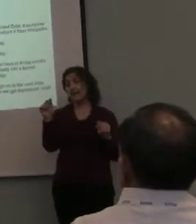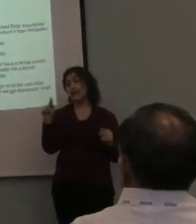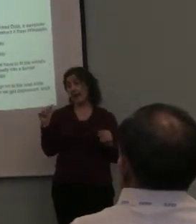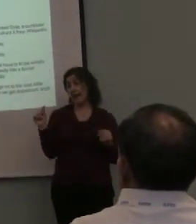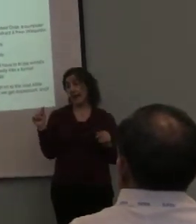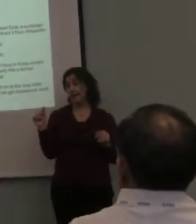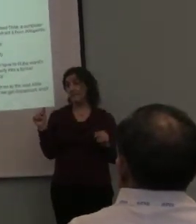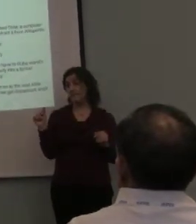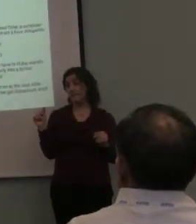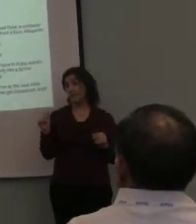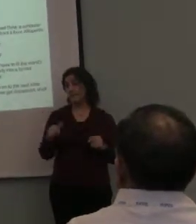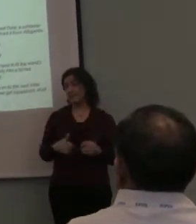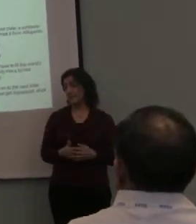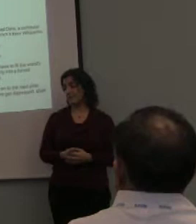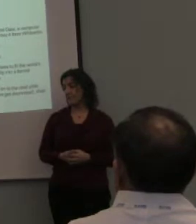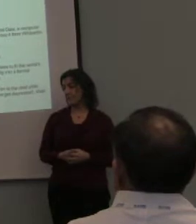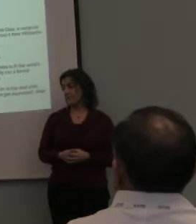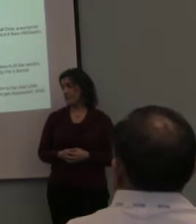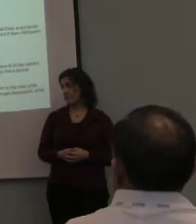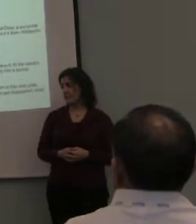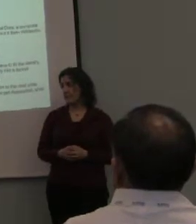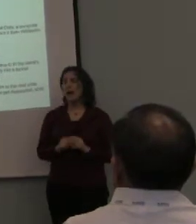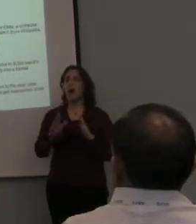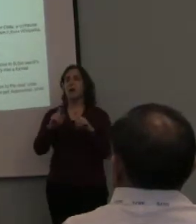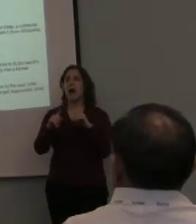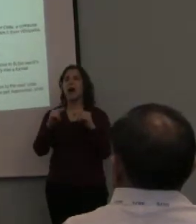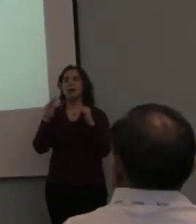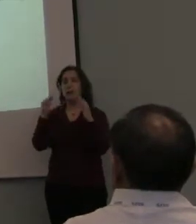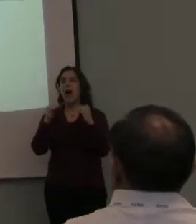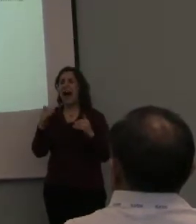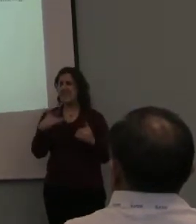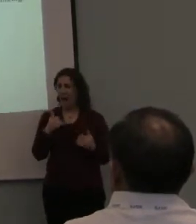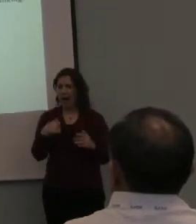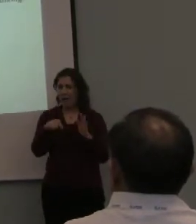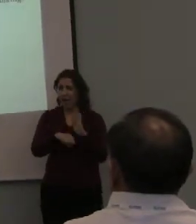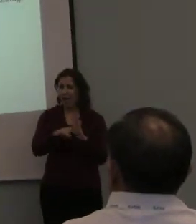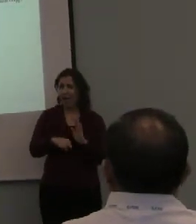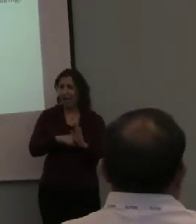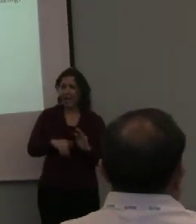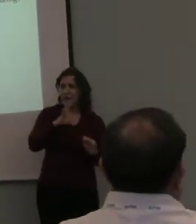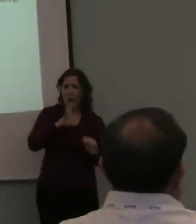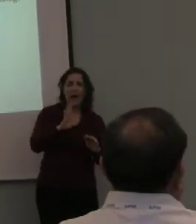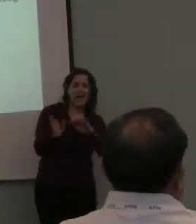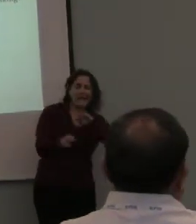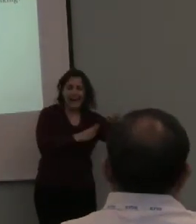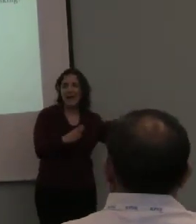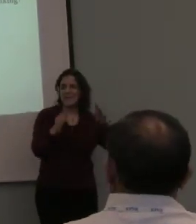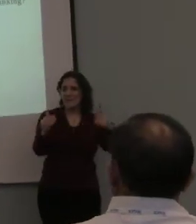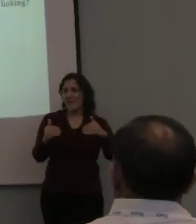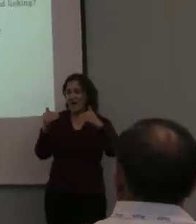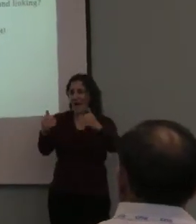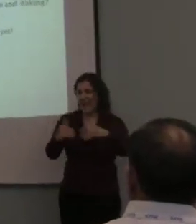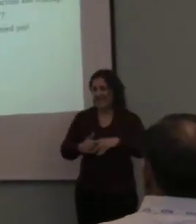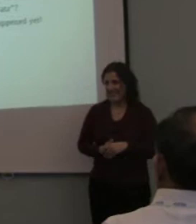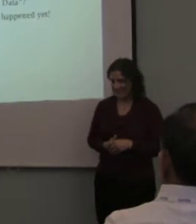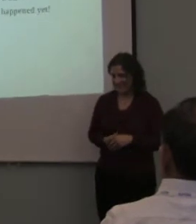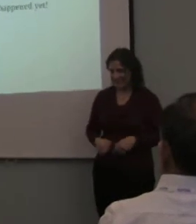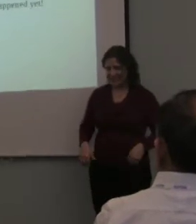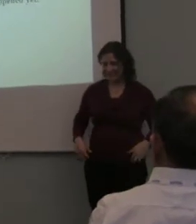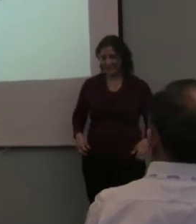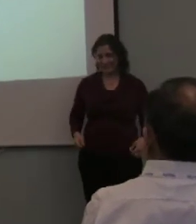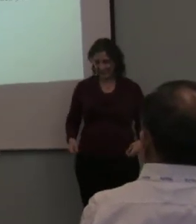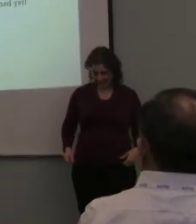But let's just move on. It's getting depressing, really. So